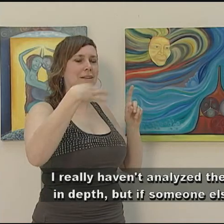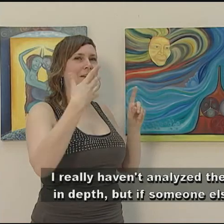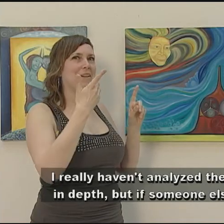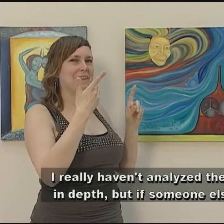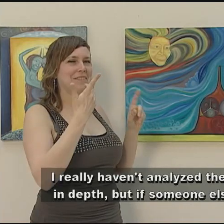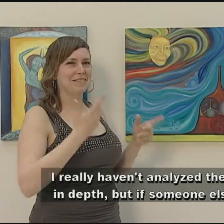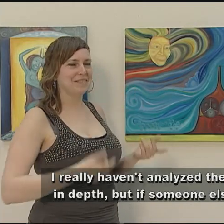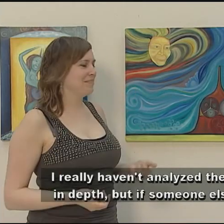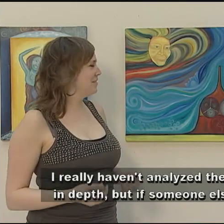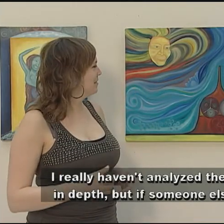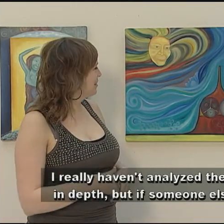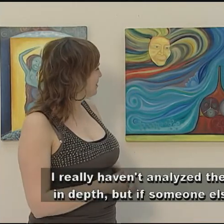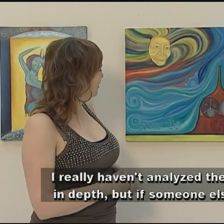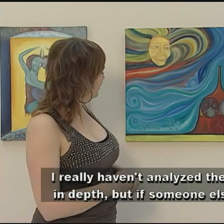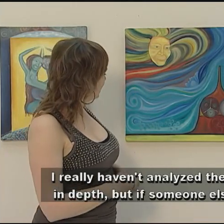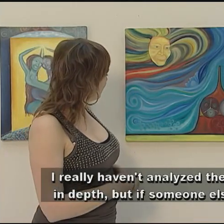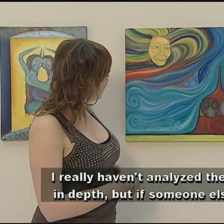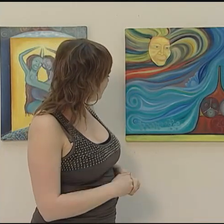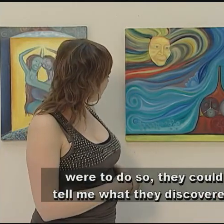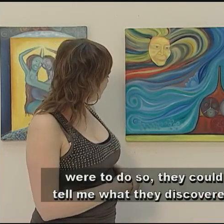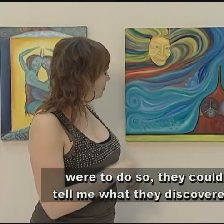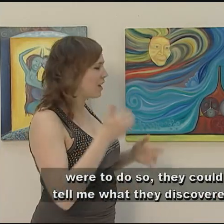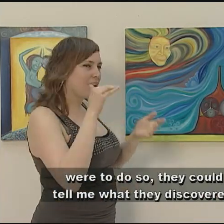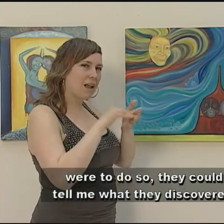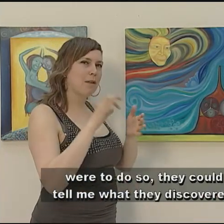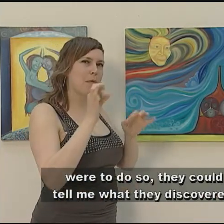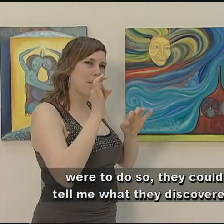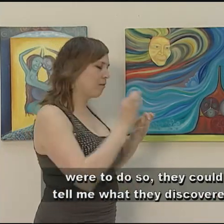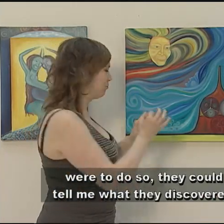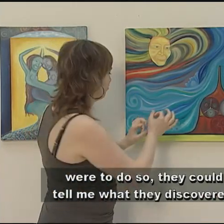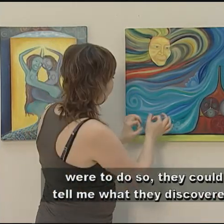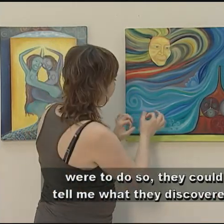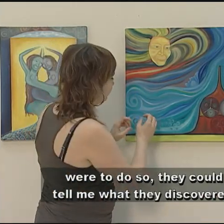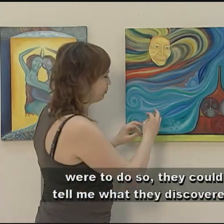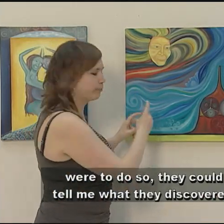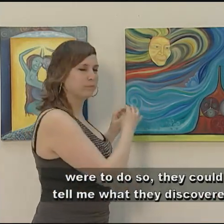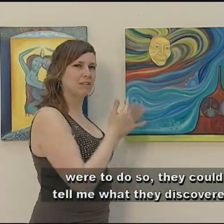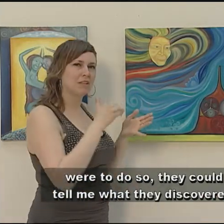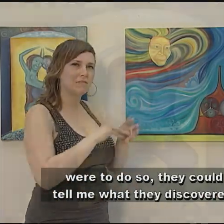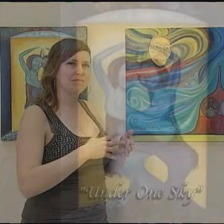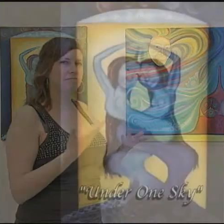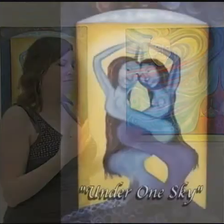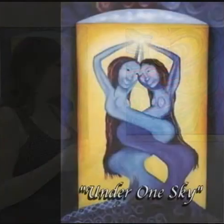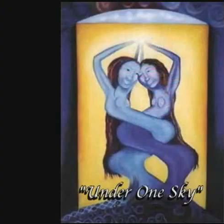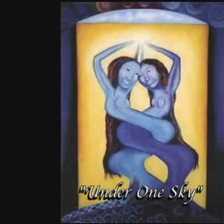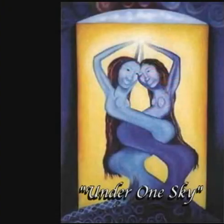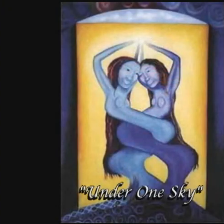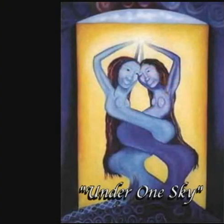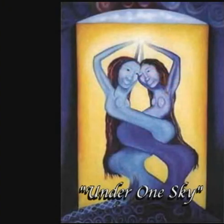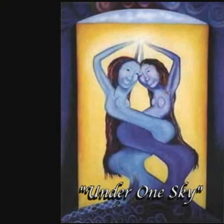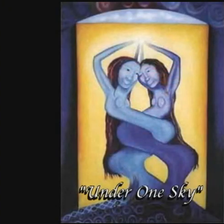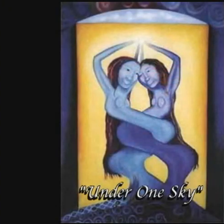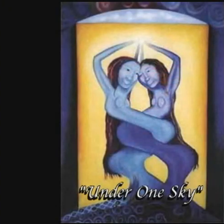really haven't analyzed them in depth, but if someone else were to do so, they could tell me what they discovered.